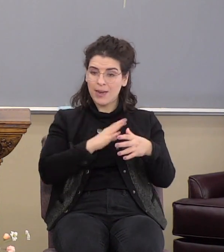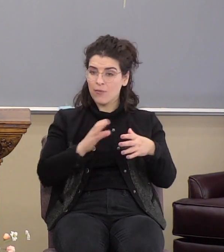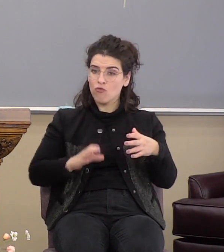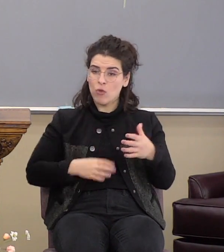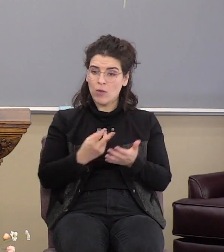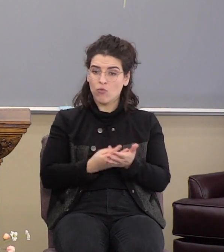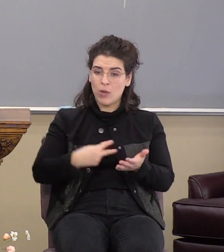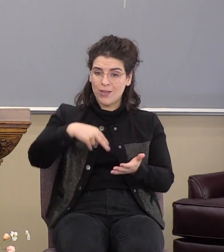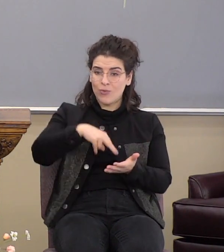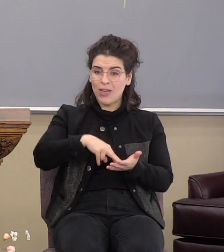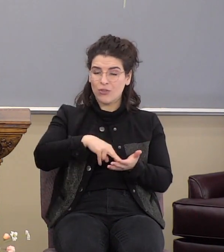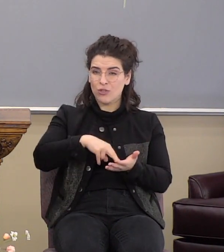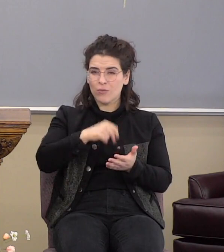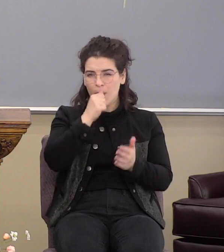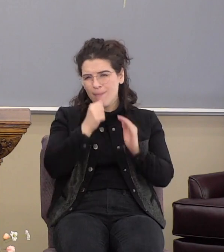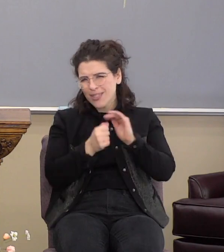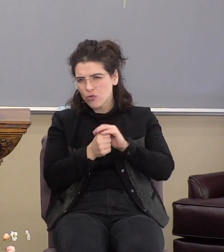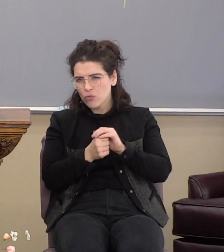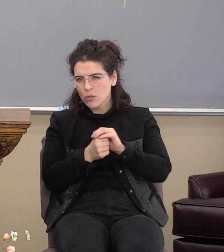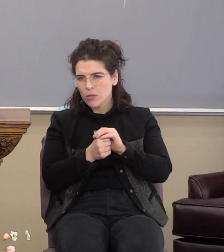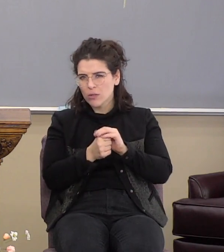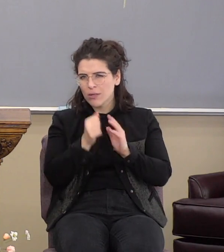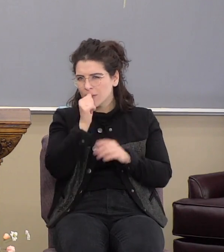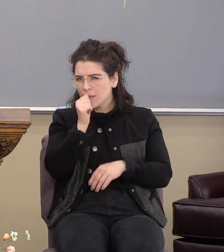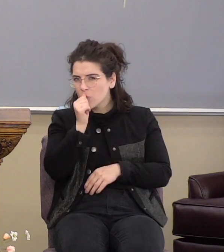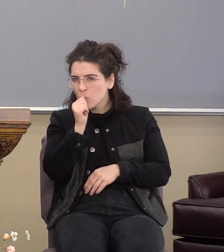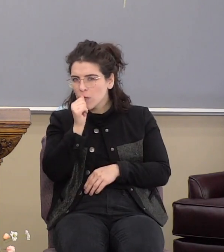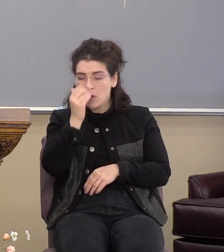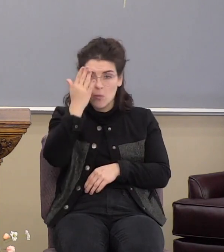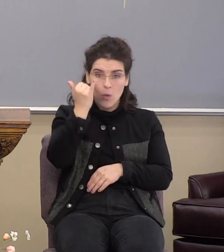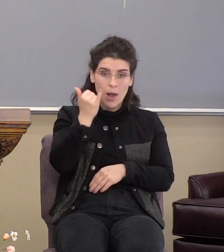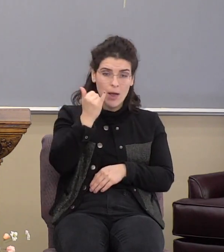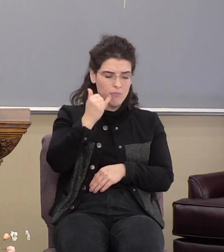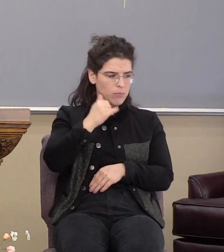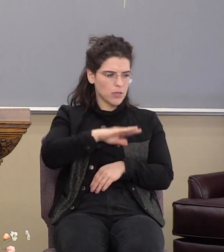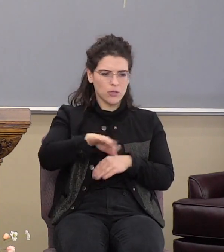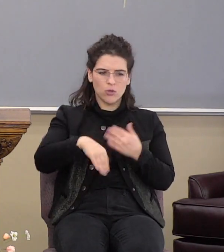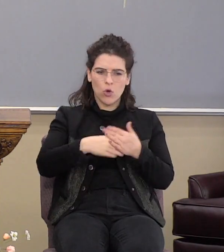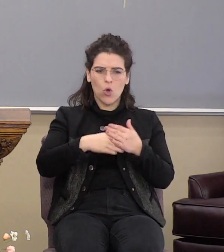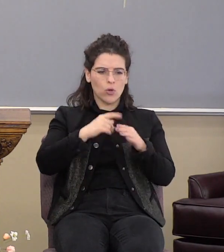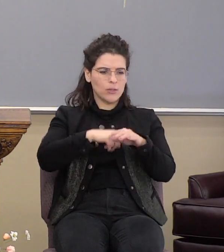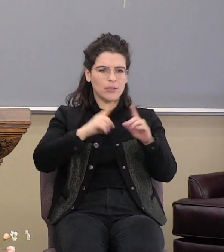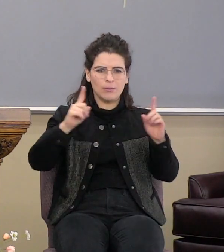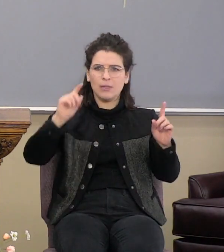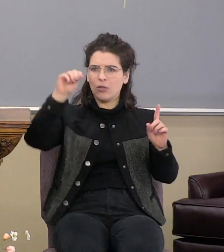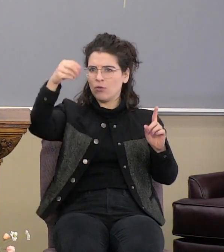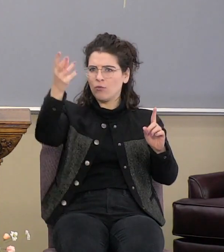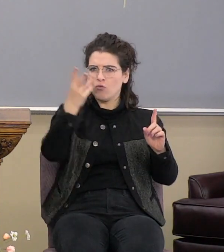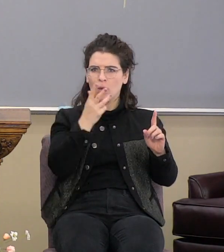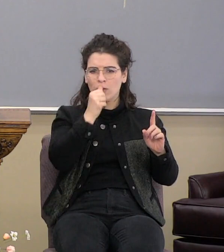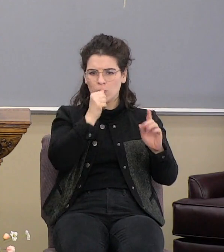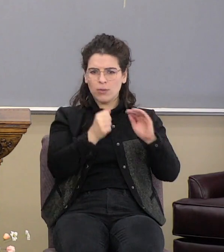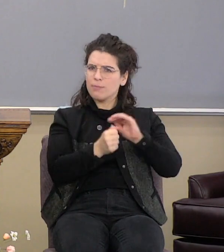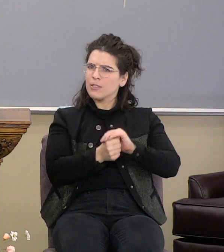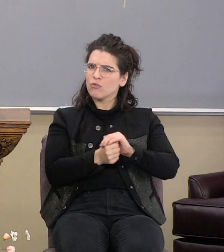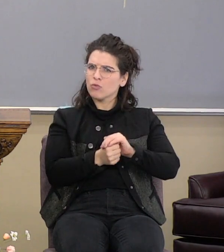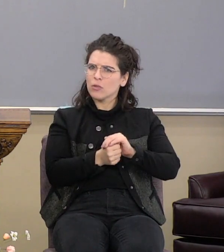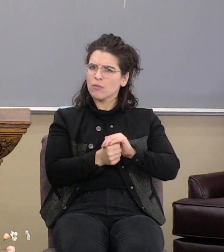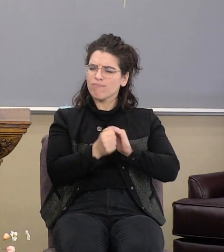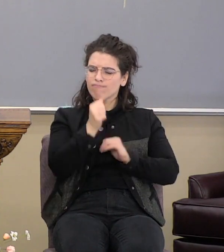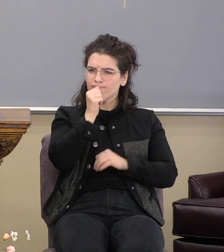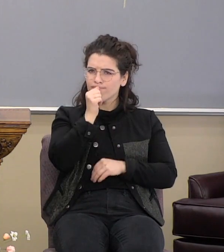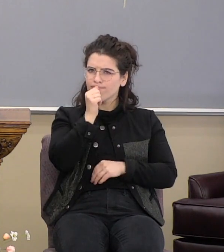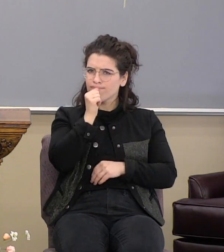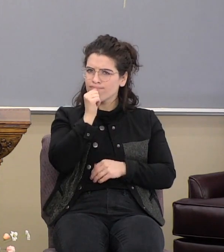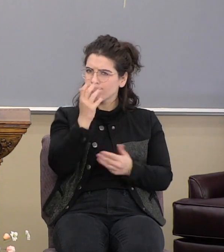mystery, a secret. Why? Because the entire dispensation of grace was a mystery. It was a